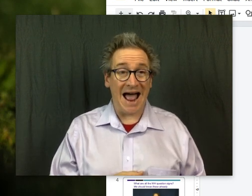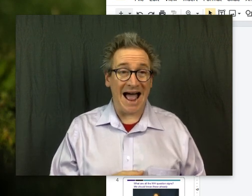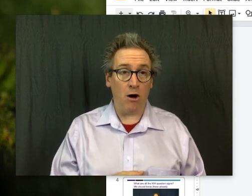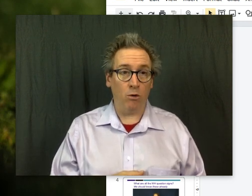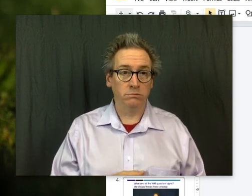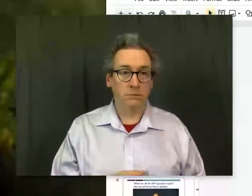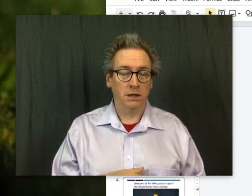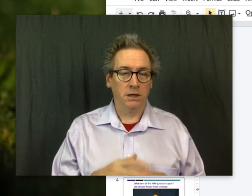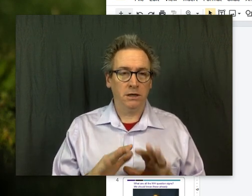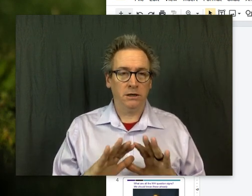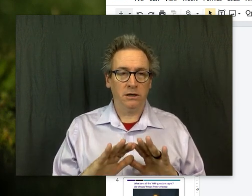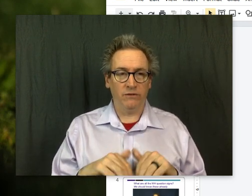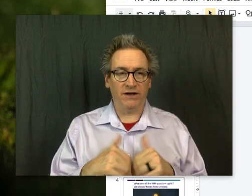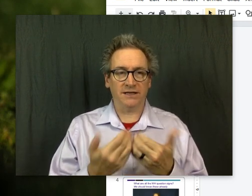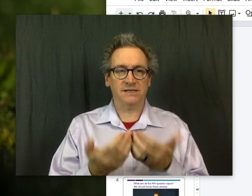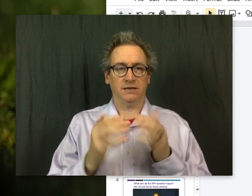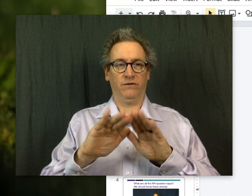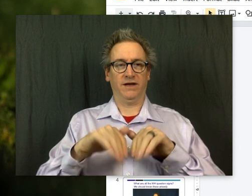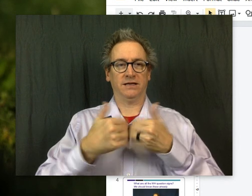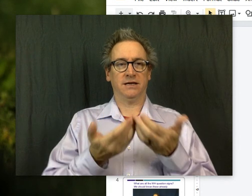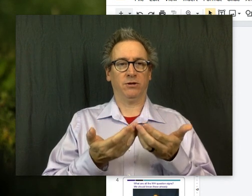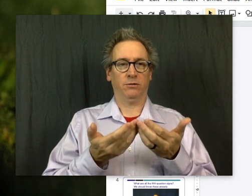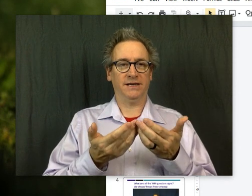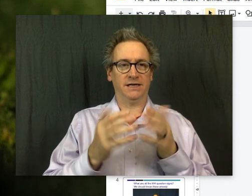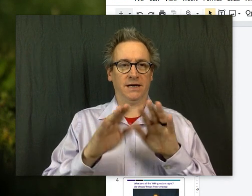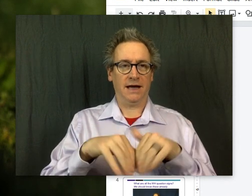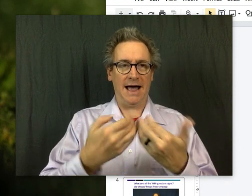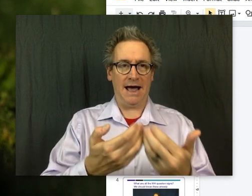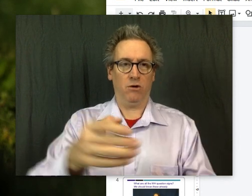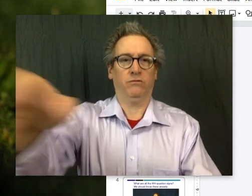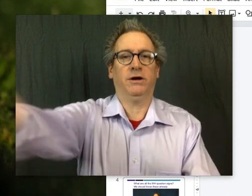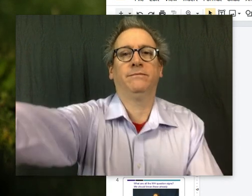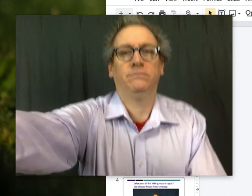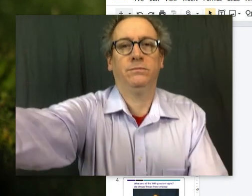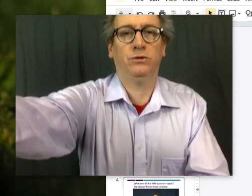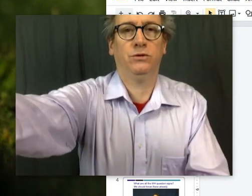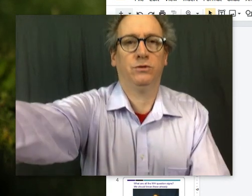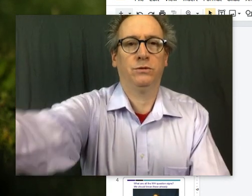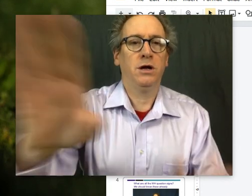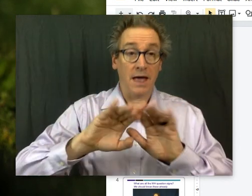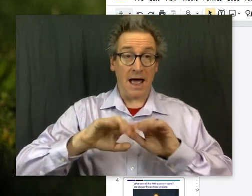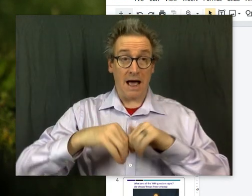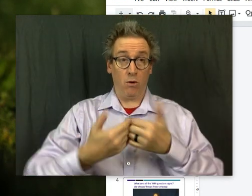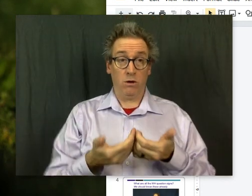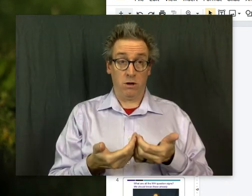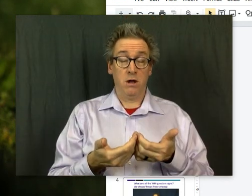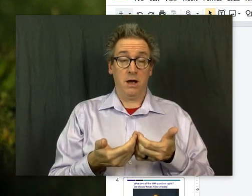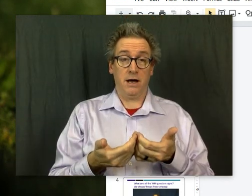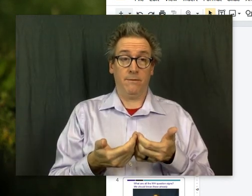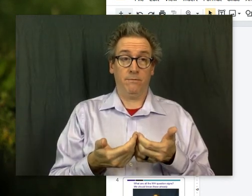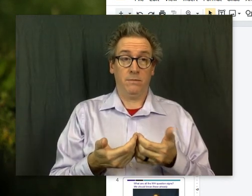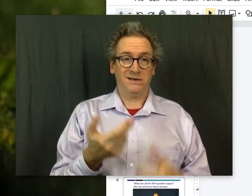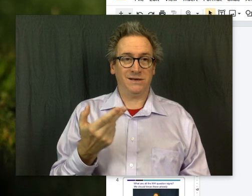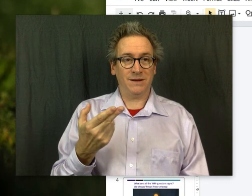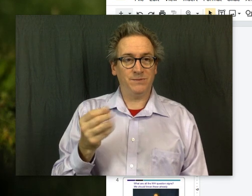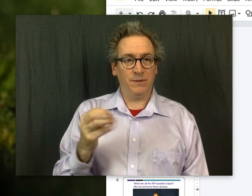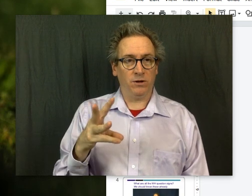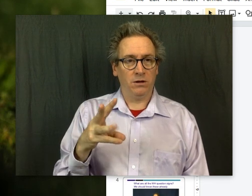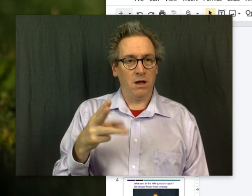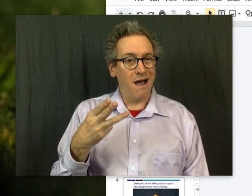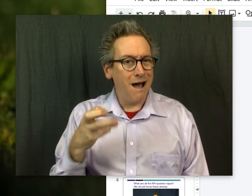Then how. We've got the typical basic how, right? How.